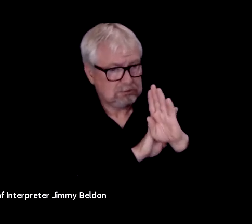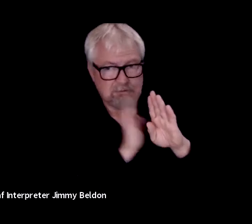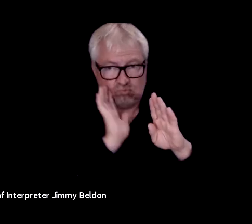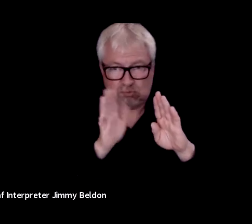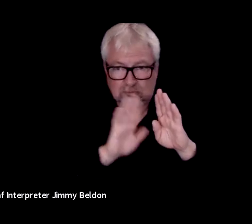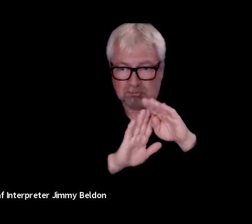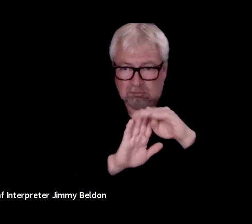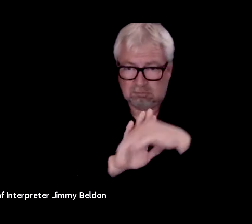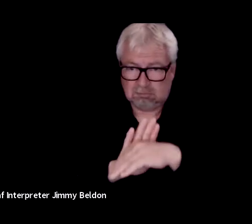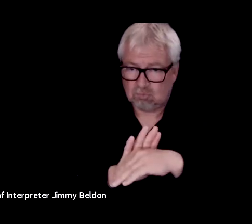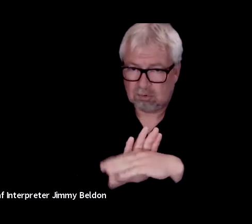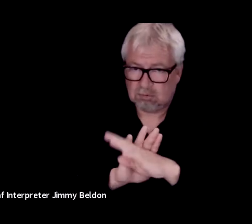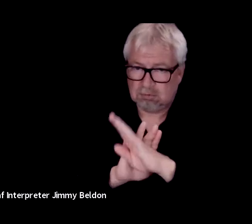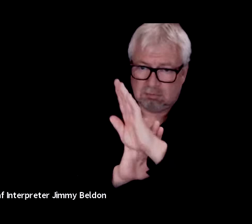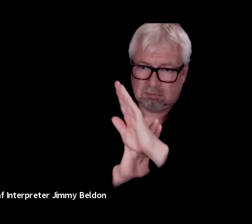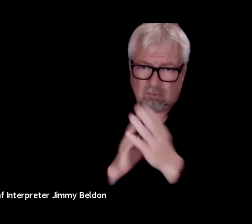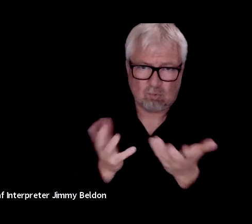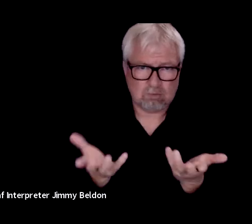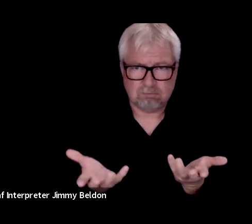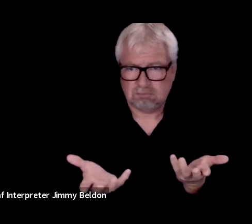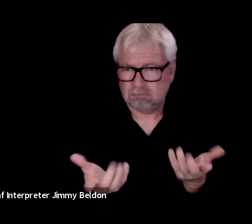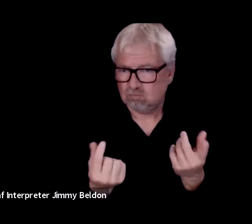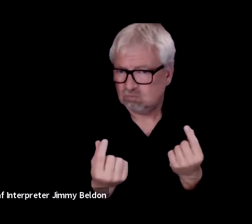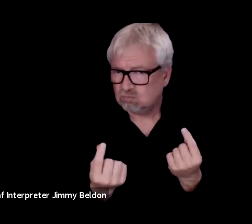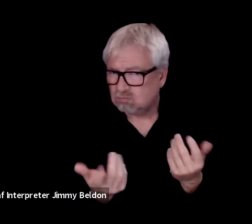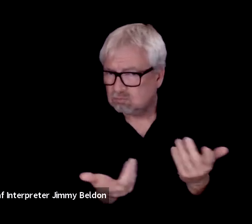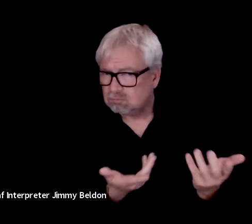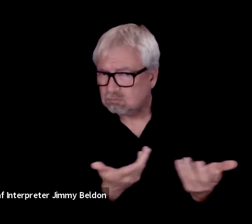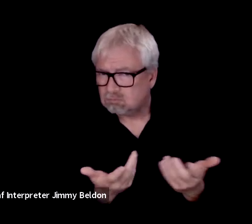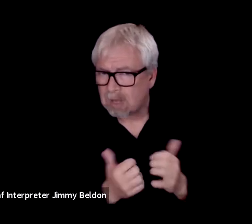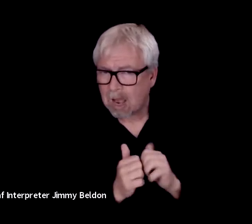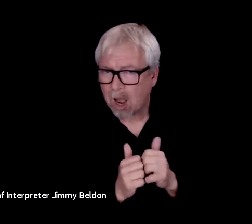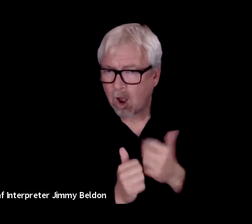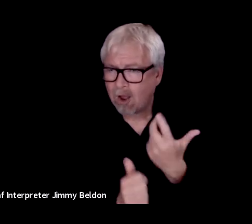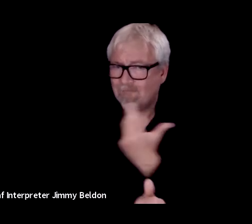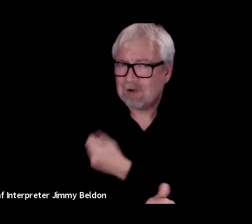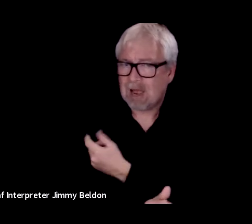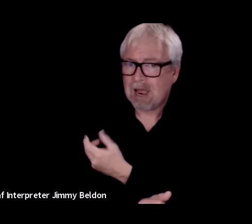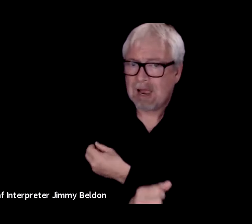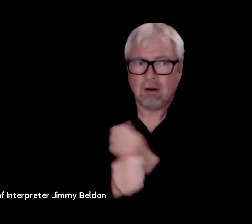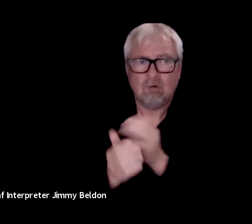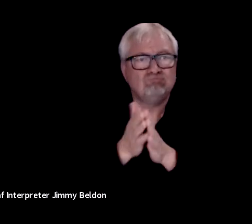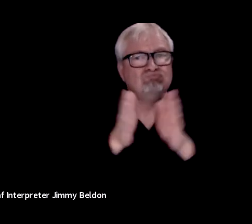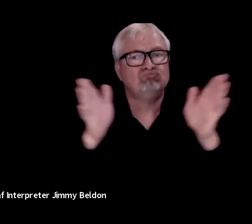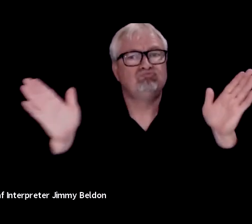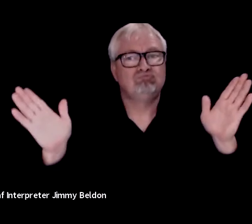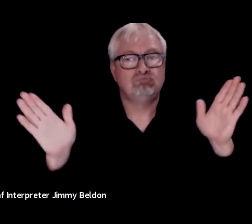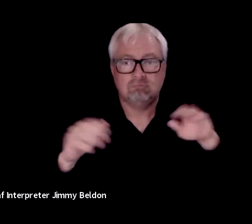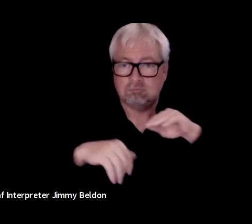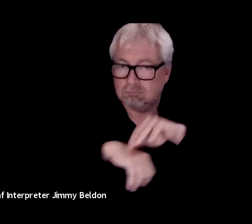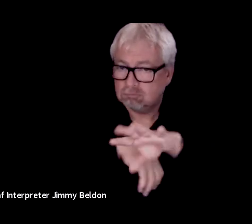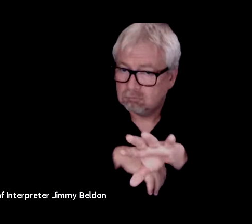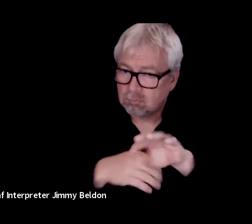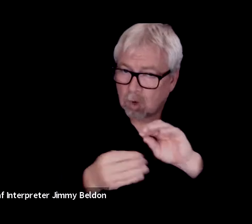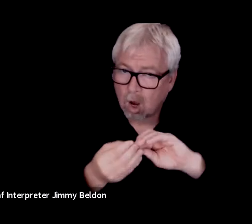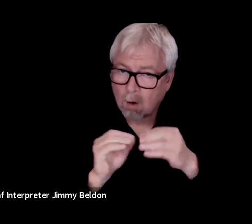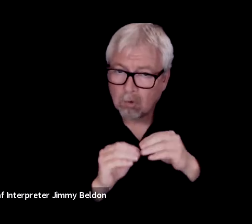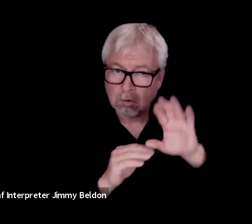this surge in cases versus previous ones, but just wondering where you, how you feel we are progressing with this